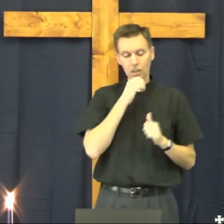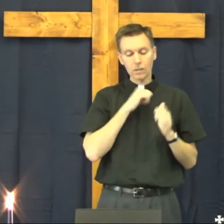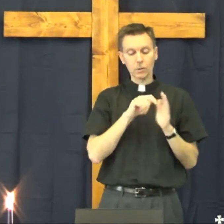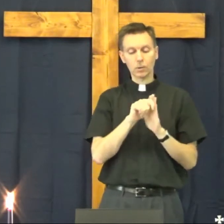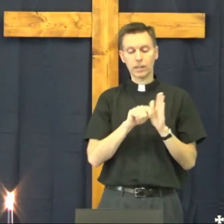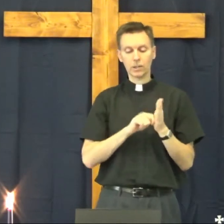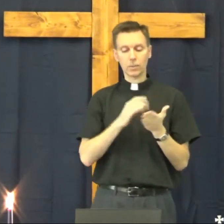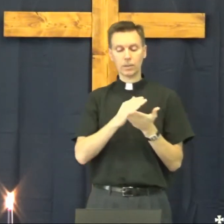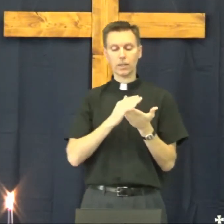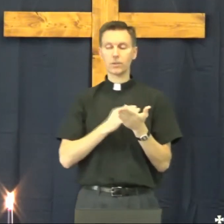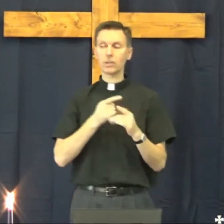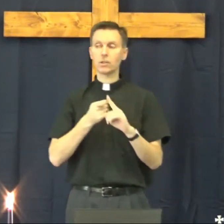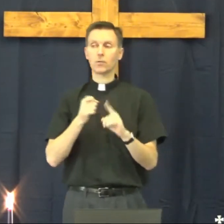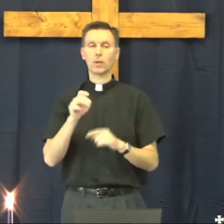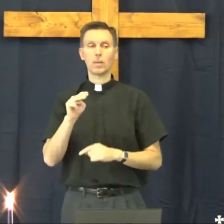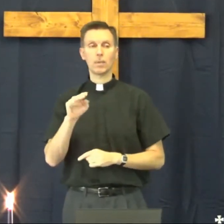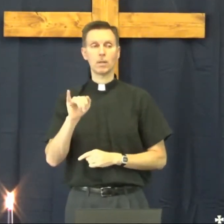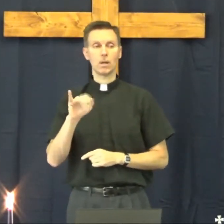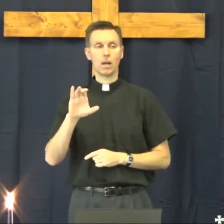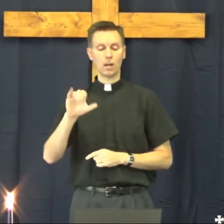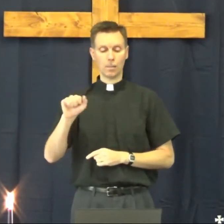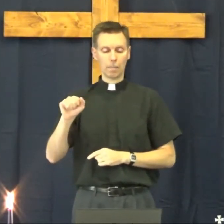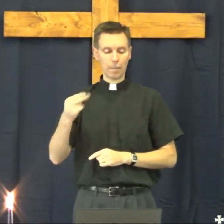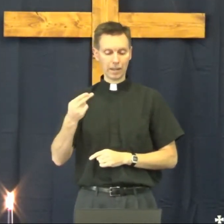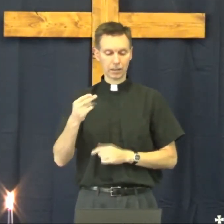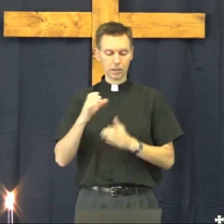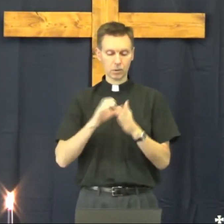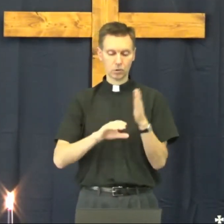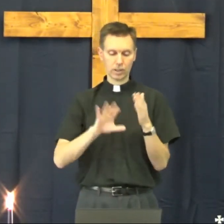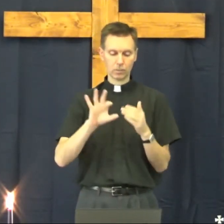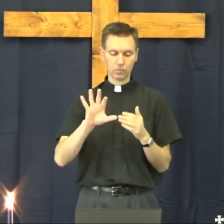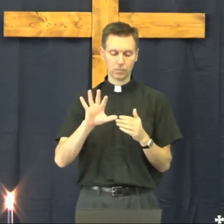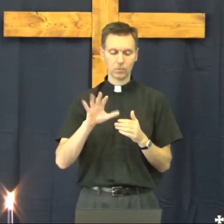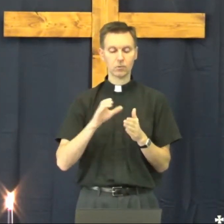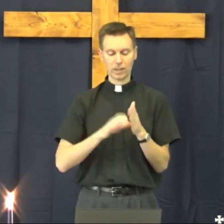The Old Testament lesson is from Micah